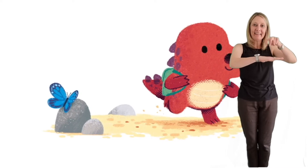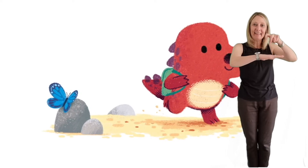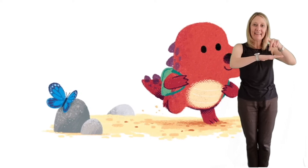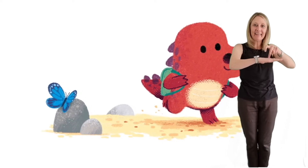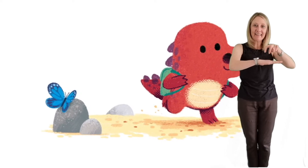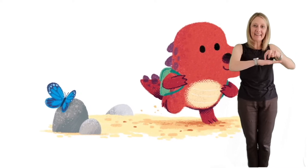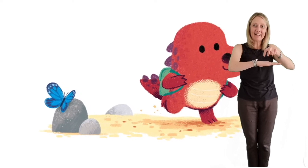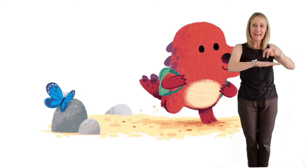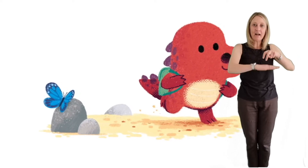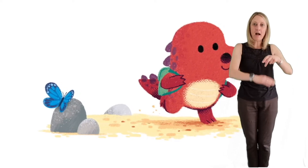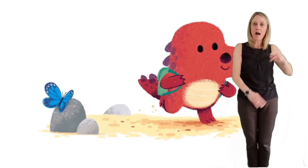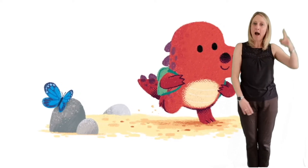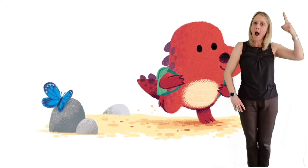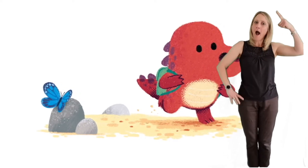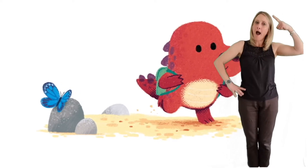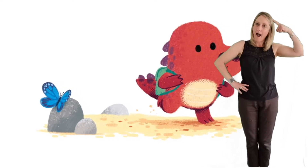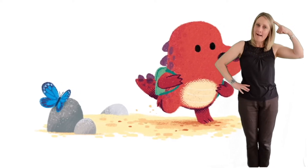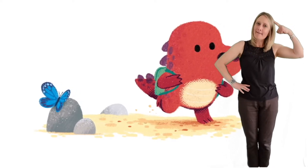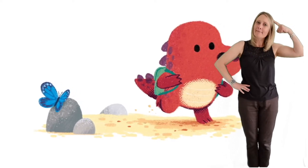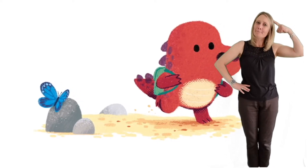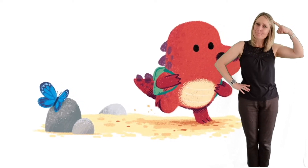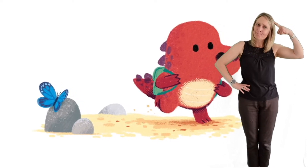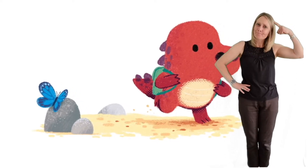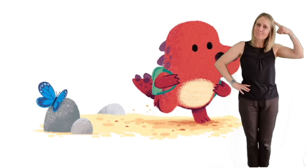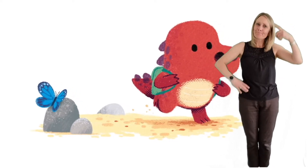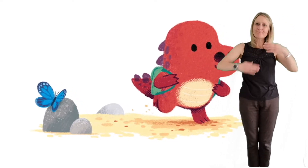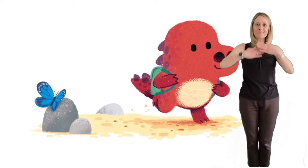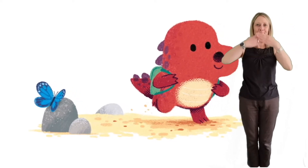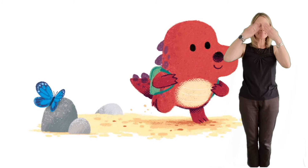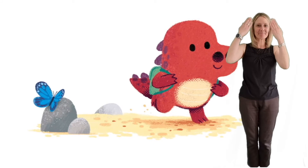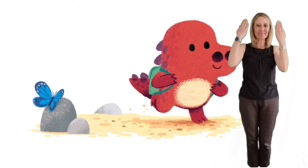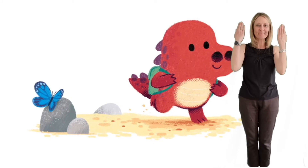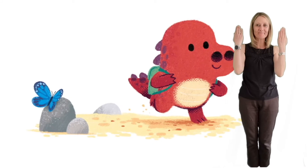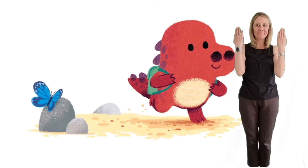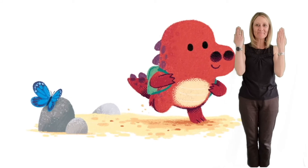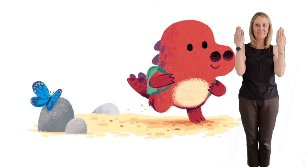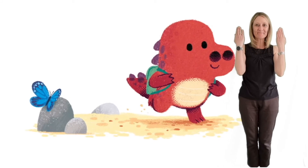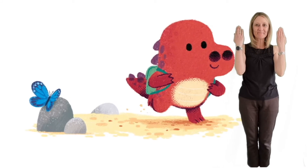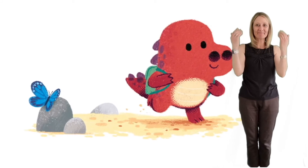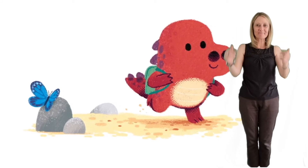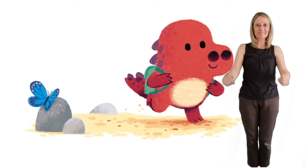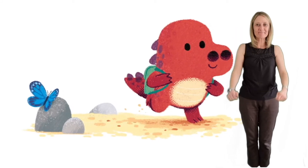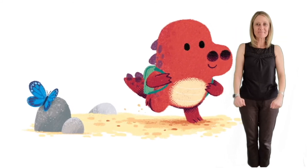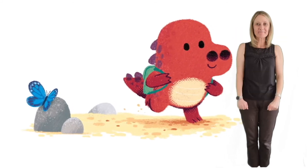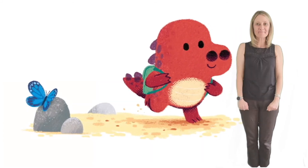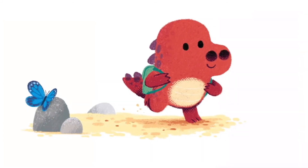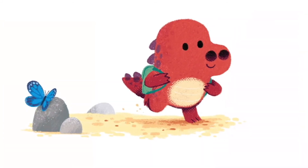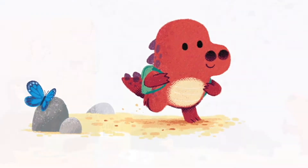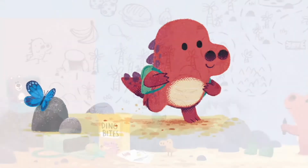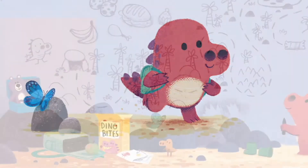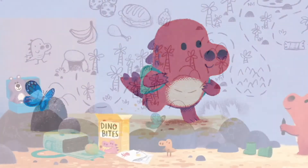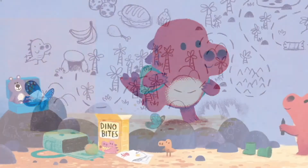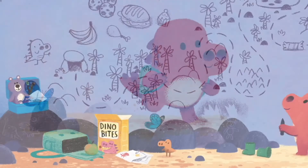sand, and thought about the day that he had plotted, sketched, and planned.